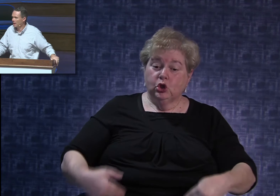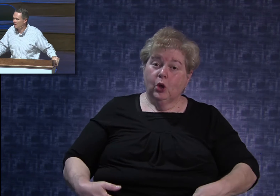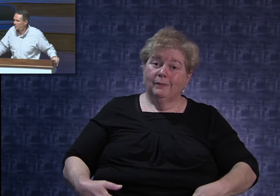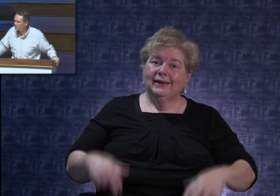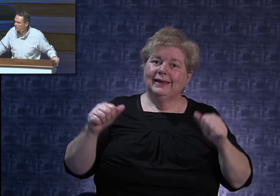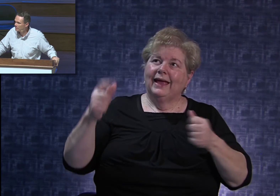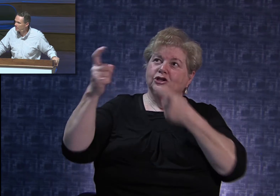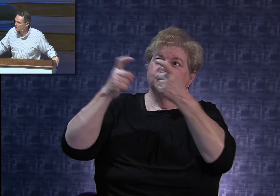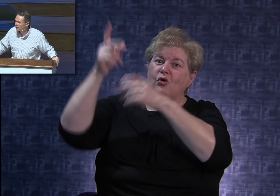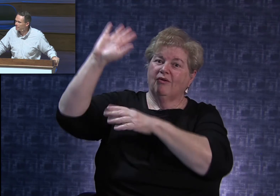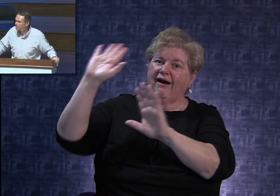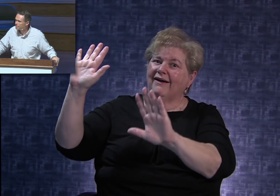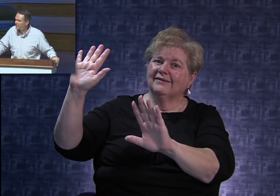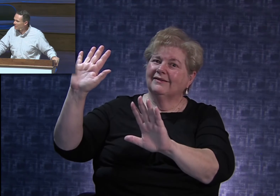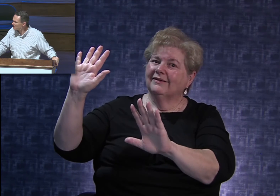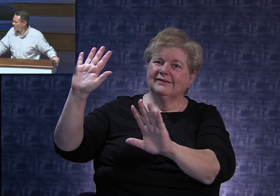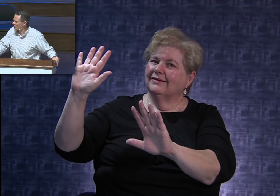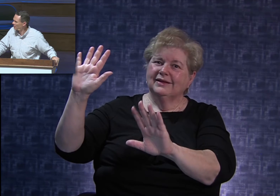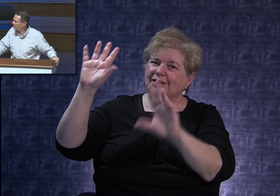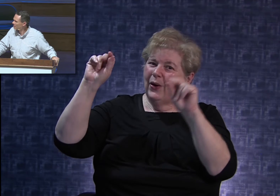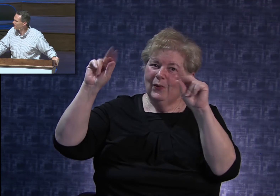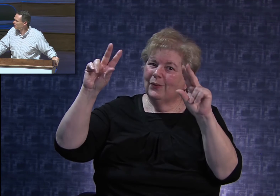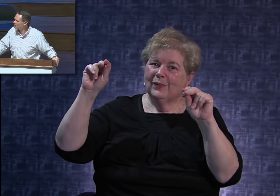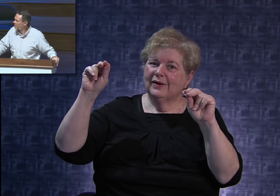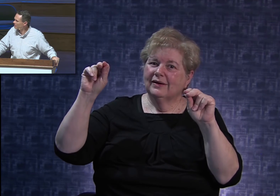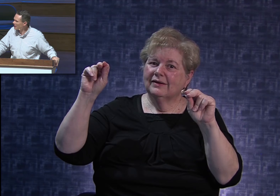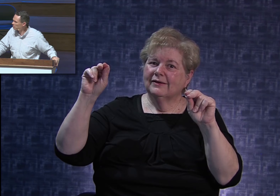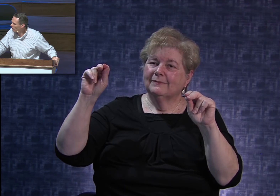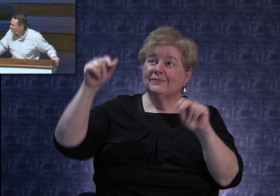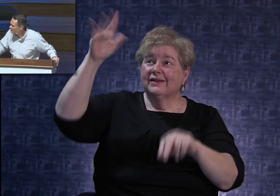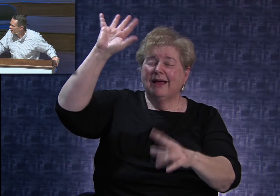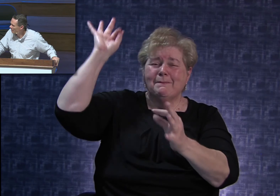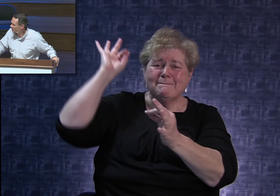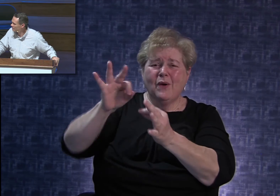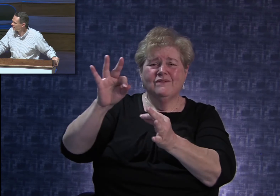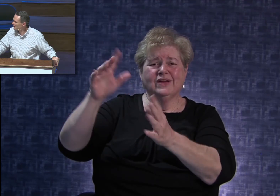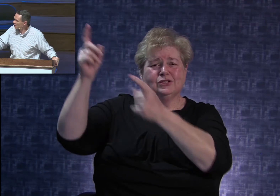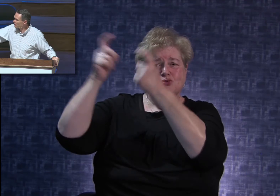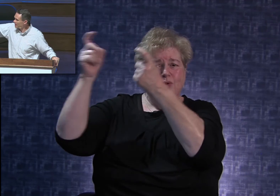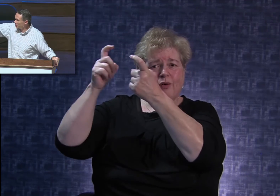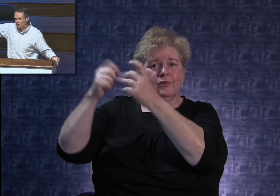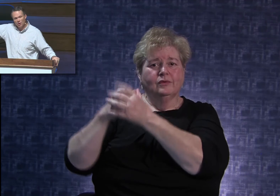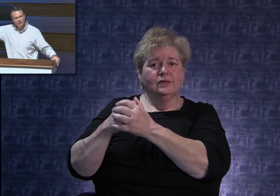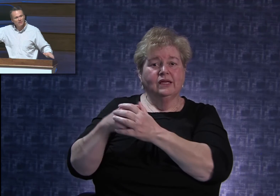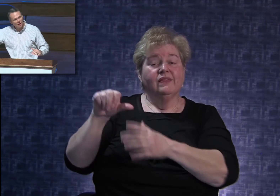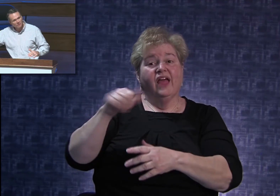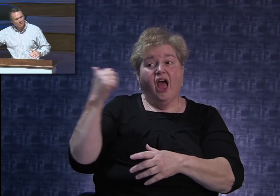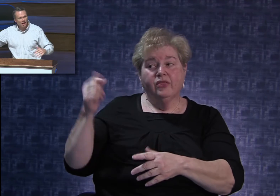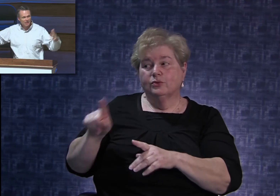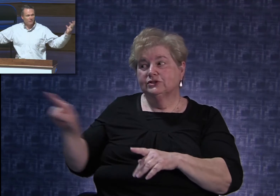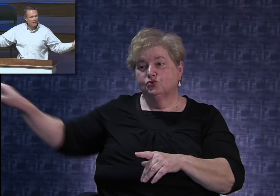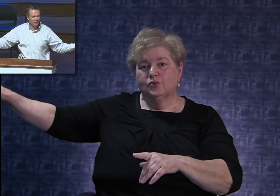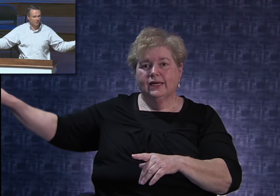mind of God. Heavens no. God is perfectly sovereign. The other ditch on the